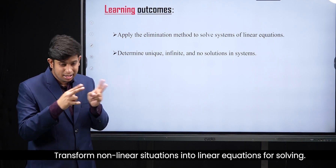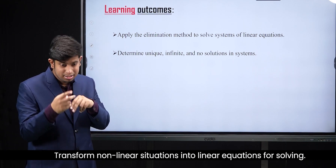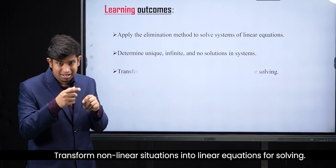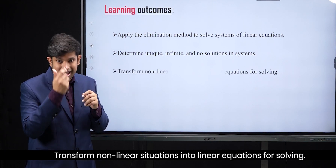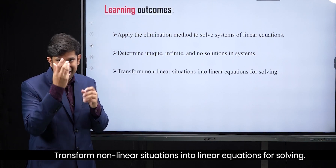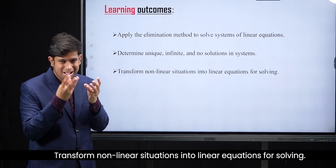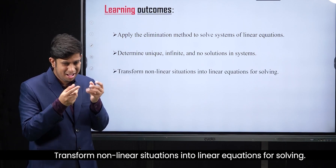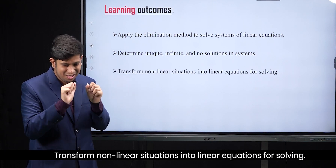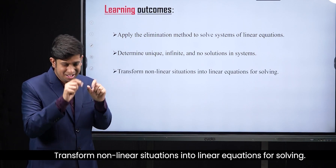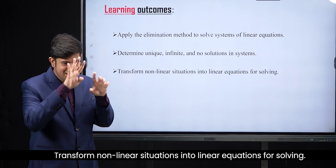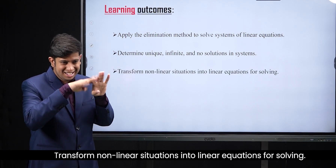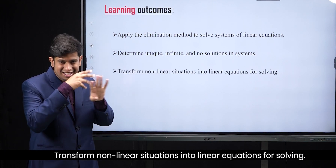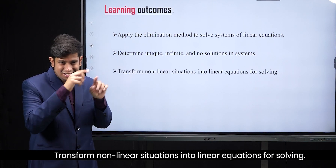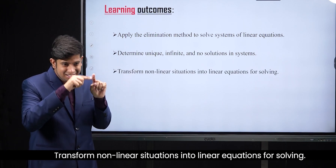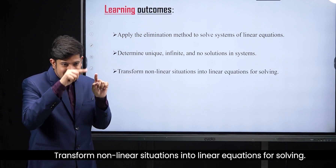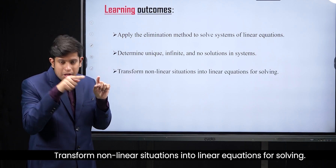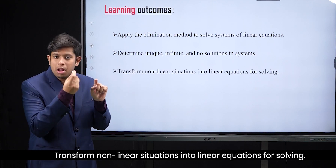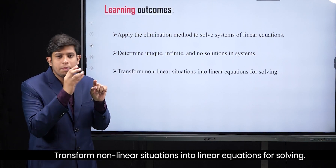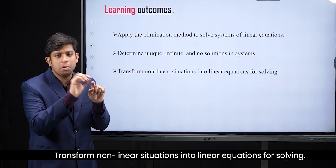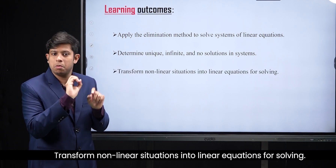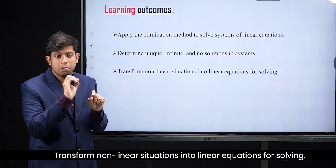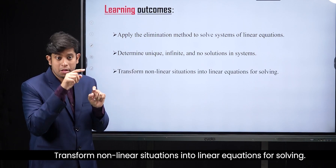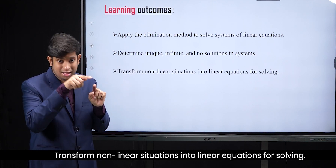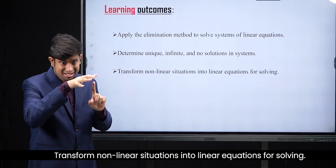Transform nonlinear situations into linear equations for solving.